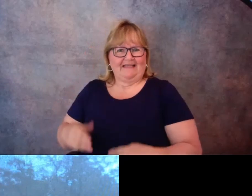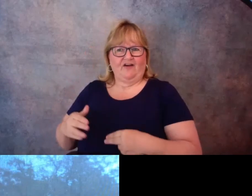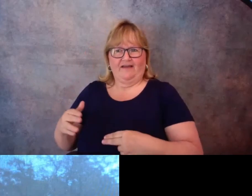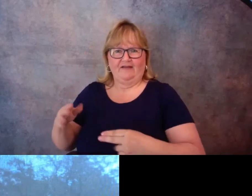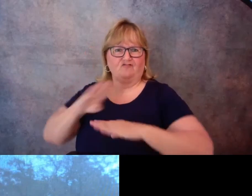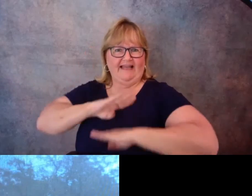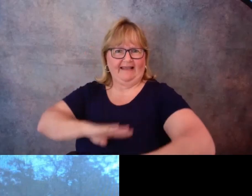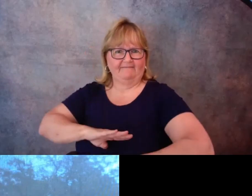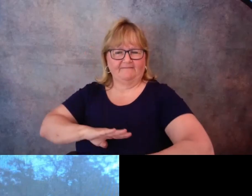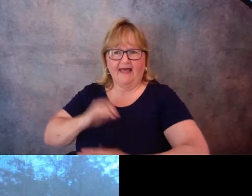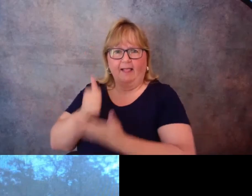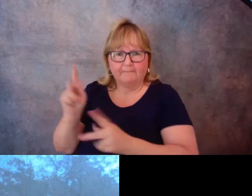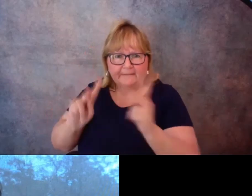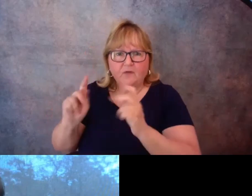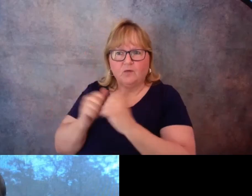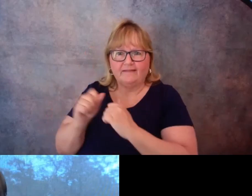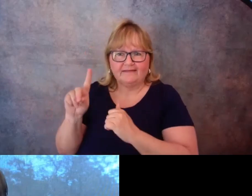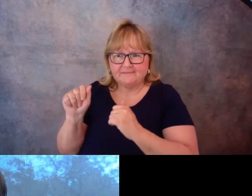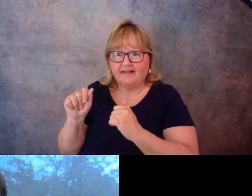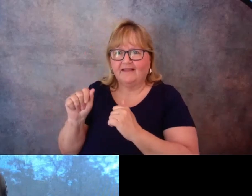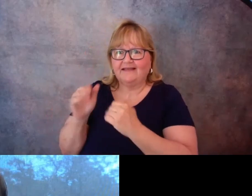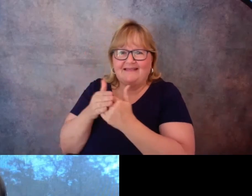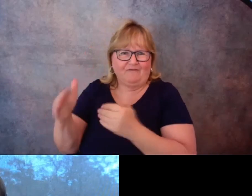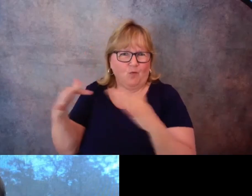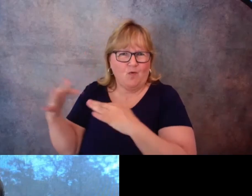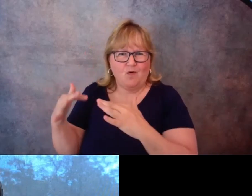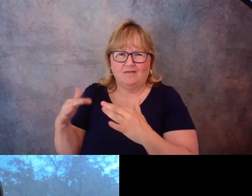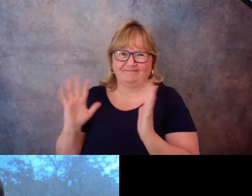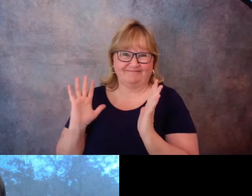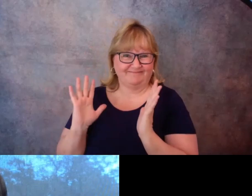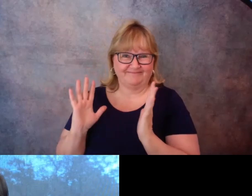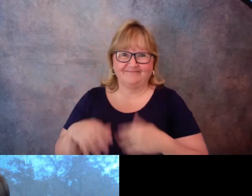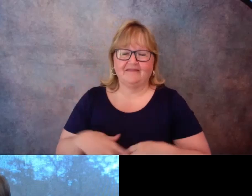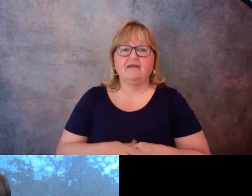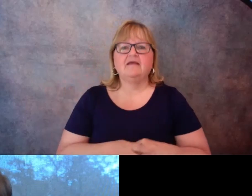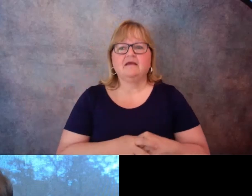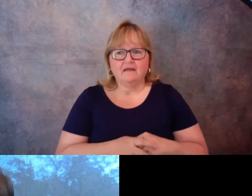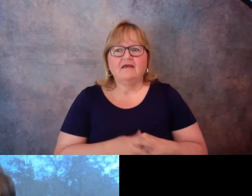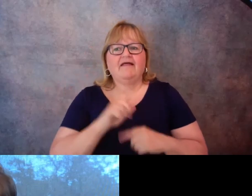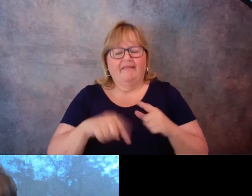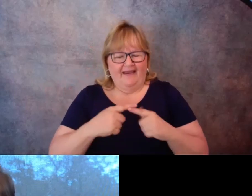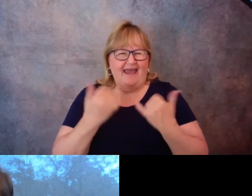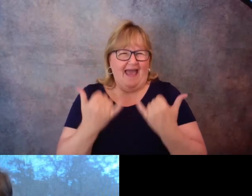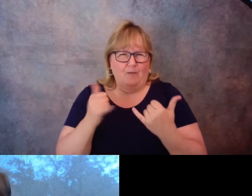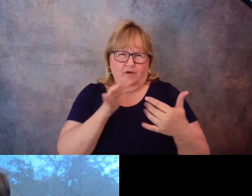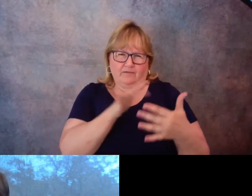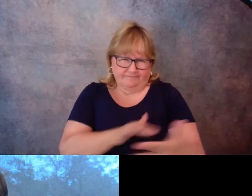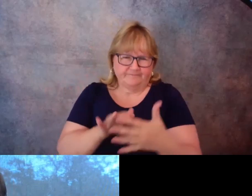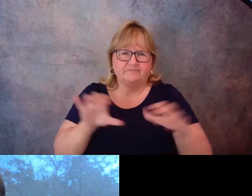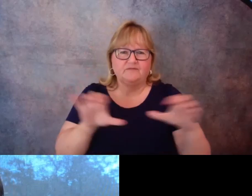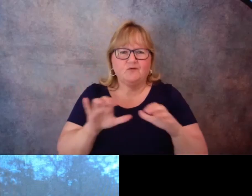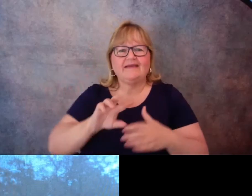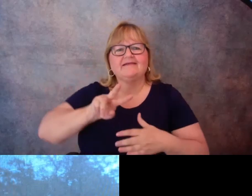We intend following it up with a more specific report on the conduct of